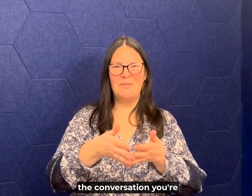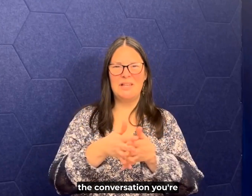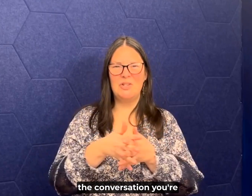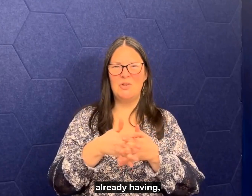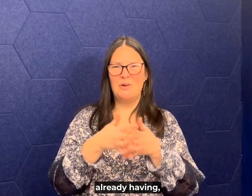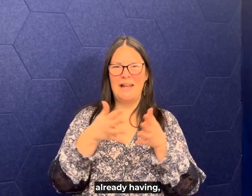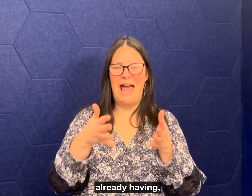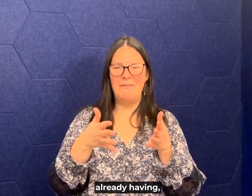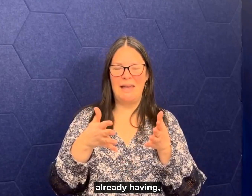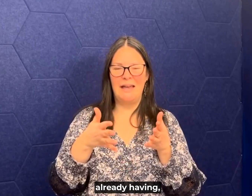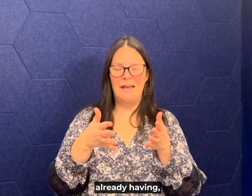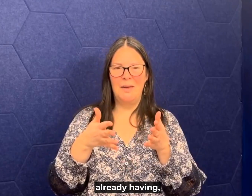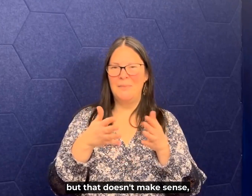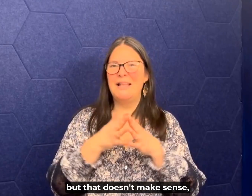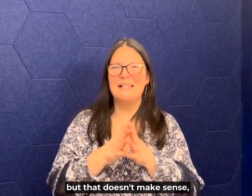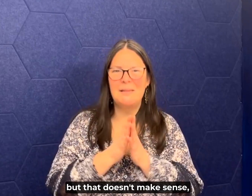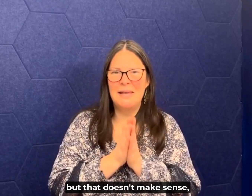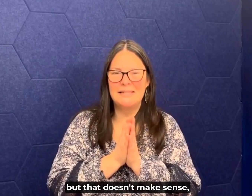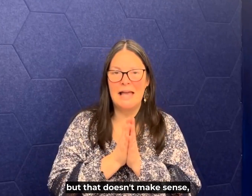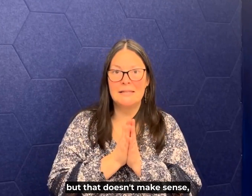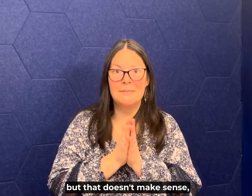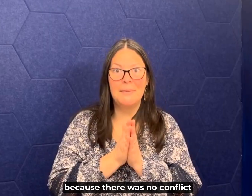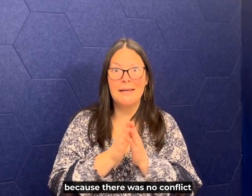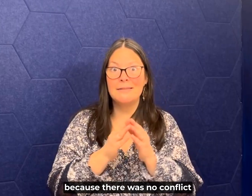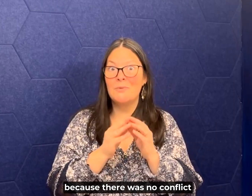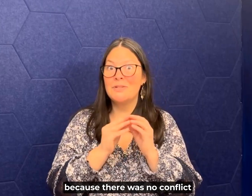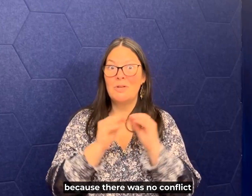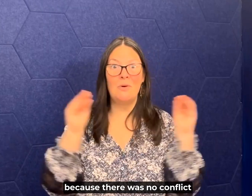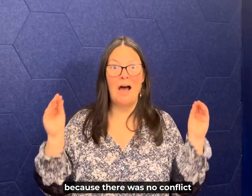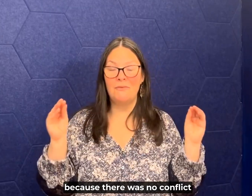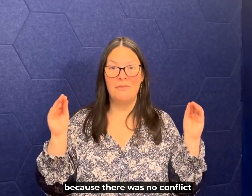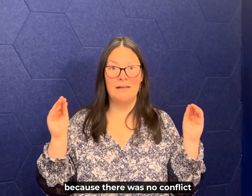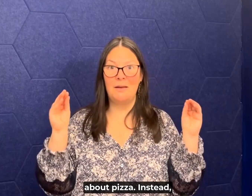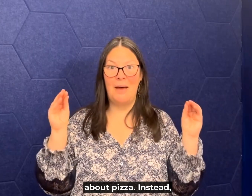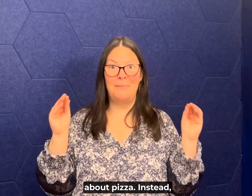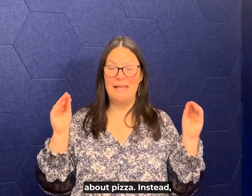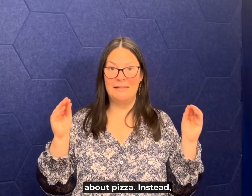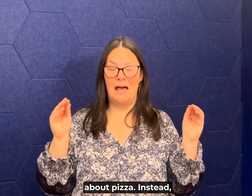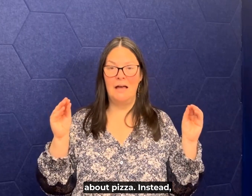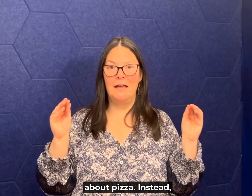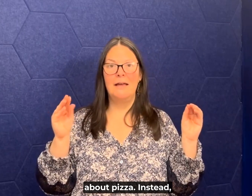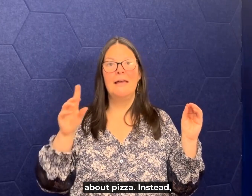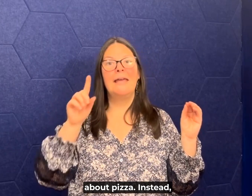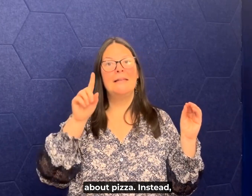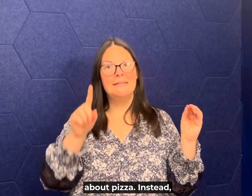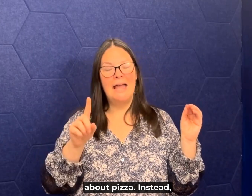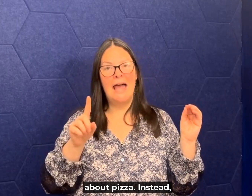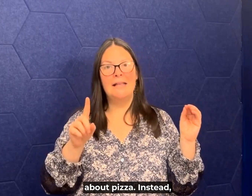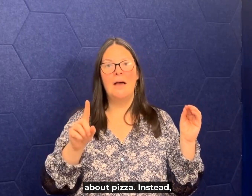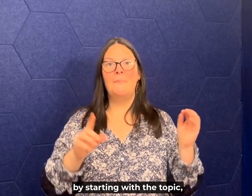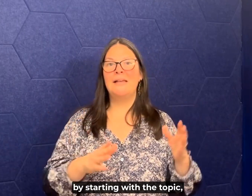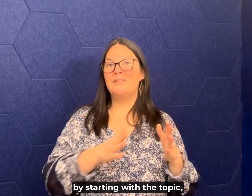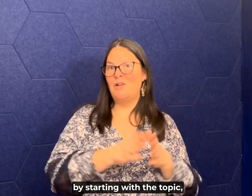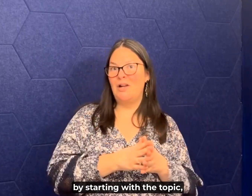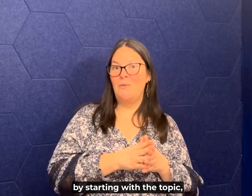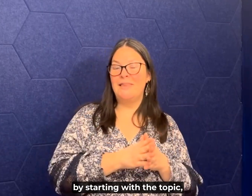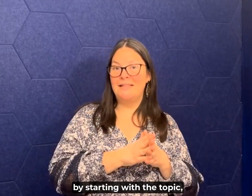conversation you're already having, but that doesn't make sense because there was no conflict about pizza. Instead, by starting with the